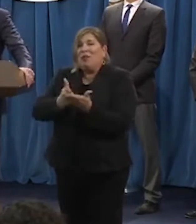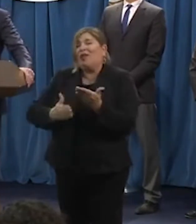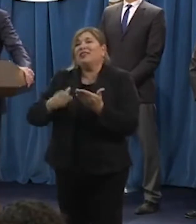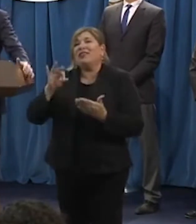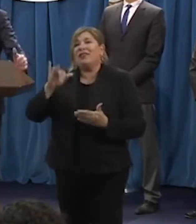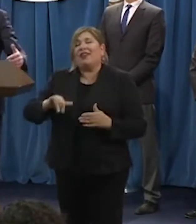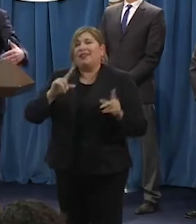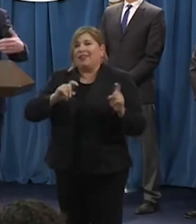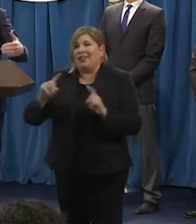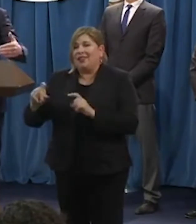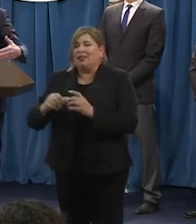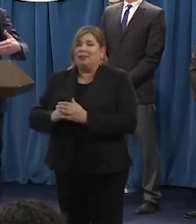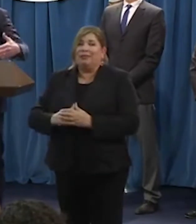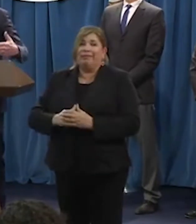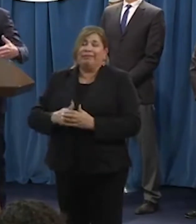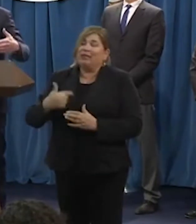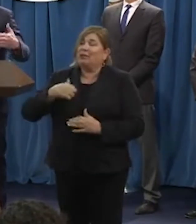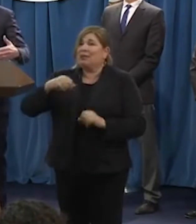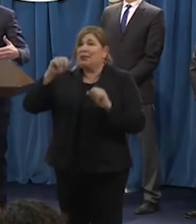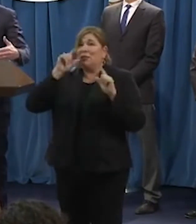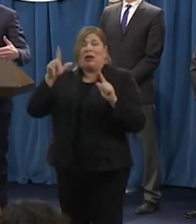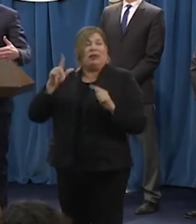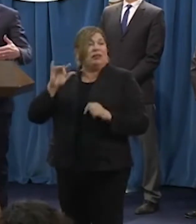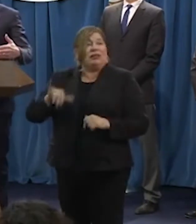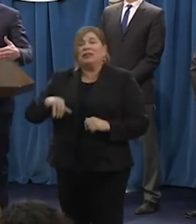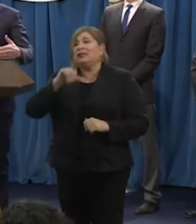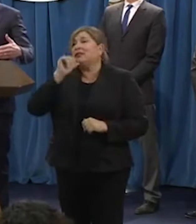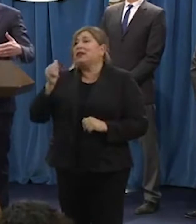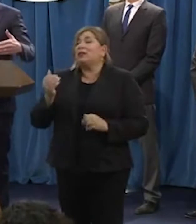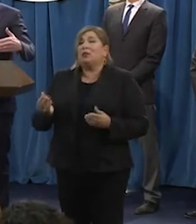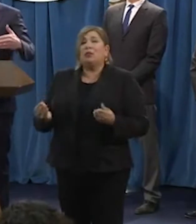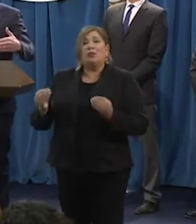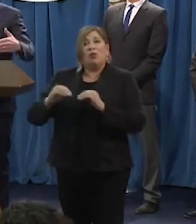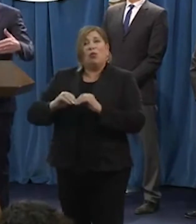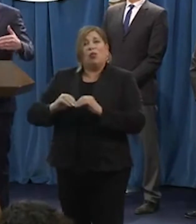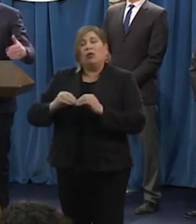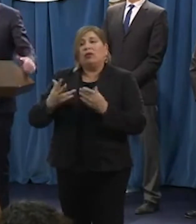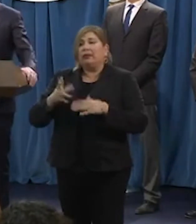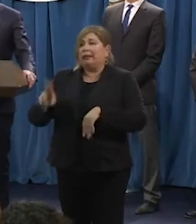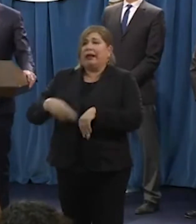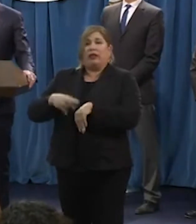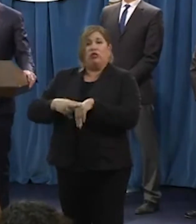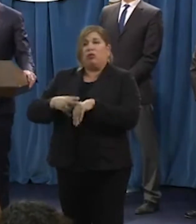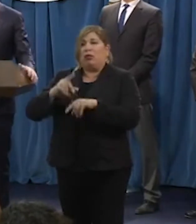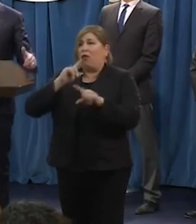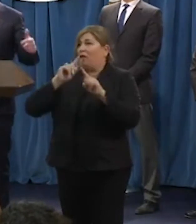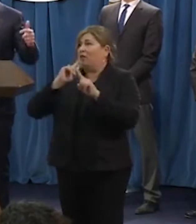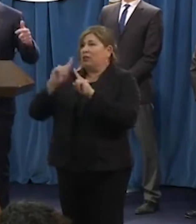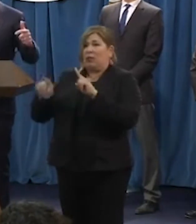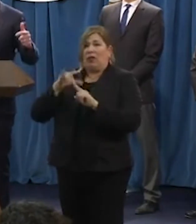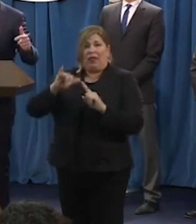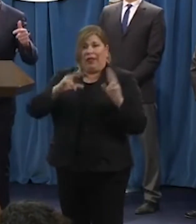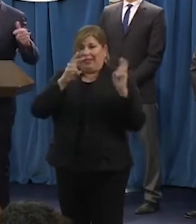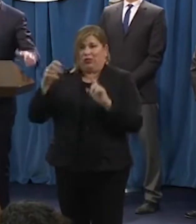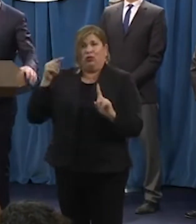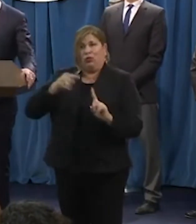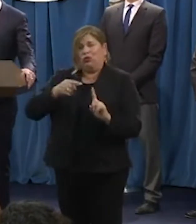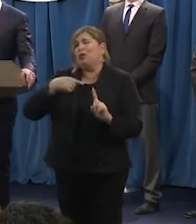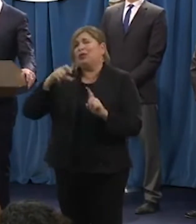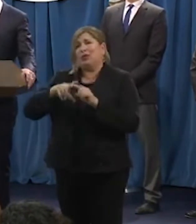test. I am surprised this is not more of the national conversation. We need to focus